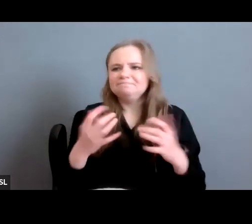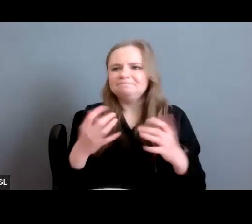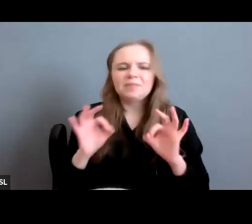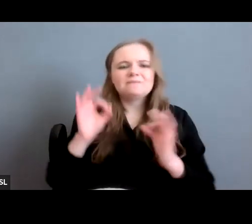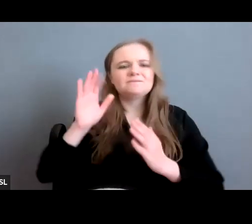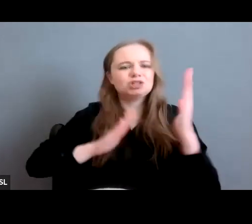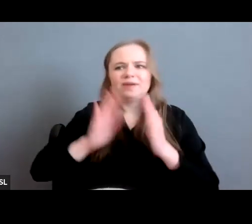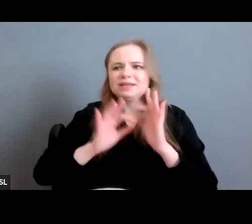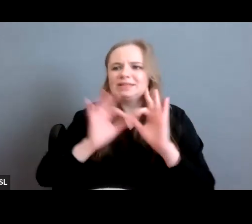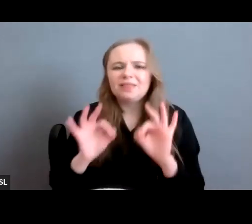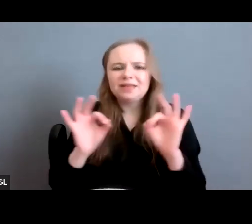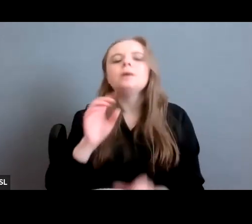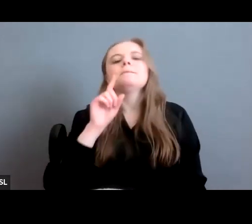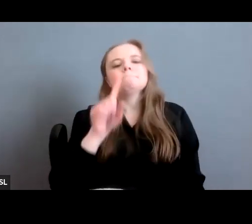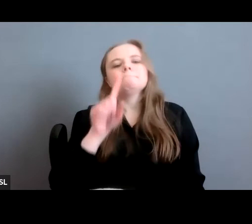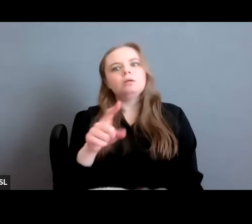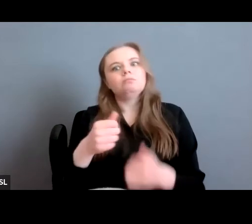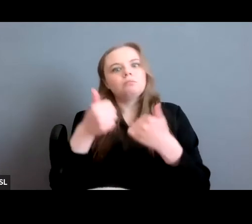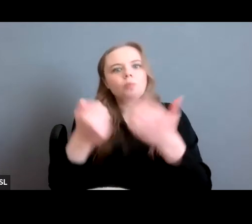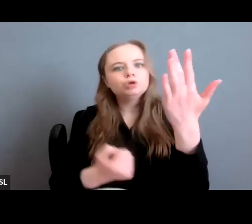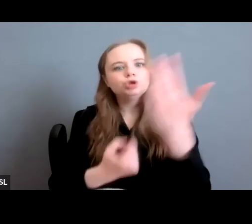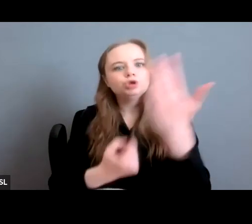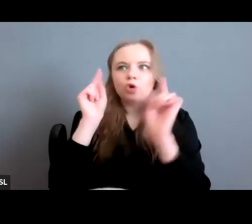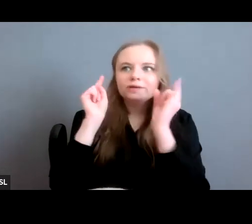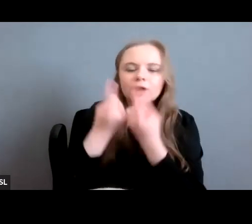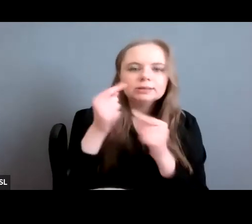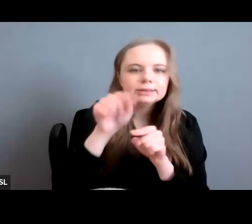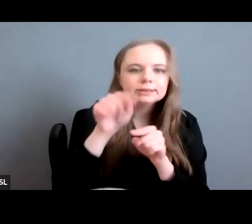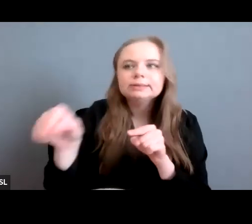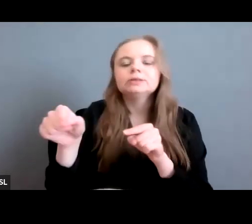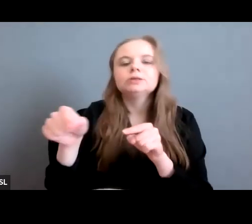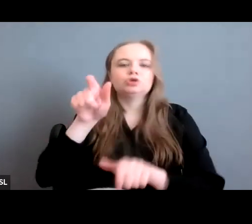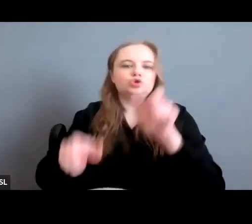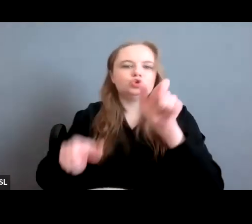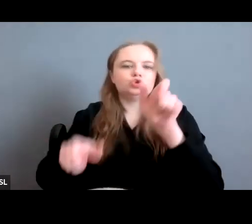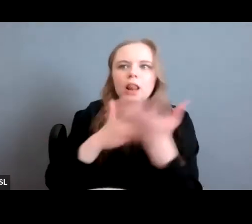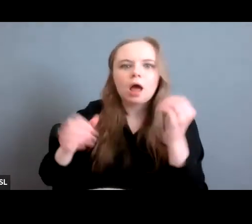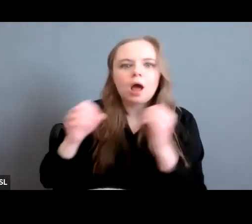for universities, for students, clubs and societies, and for other